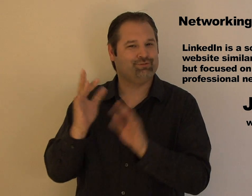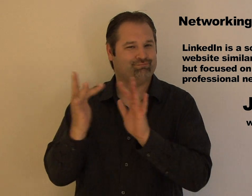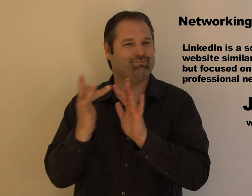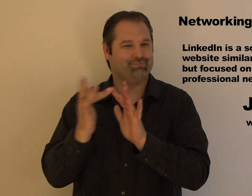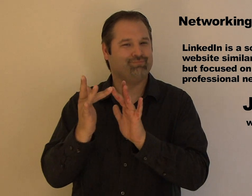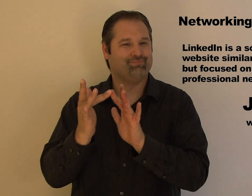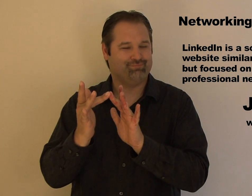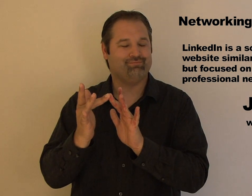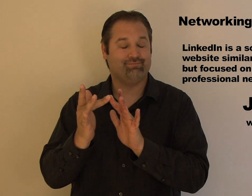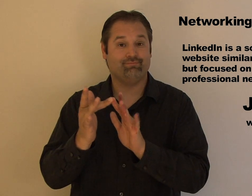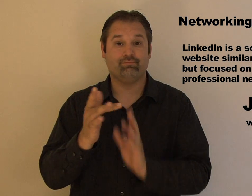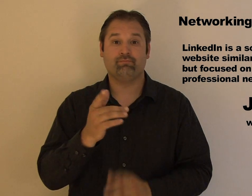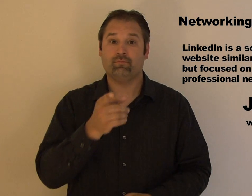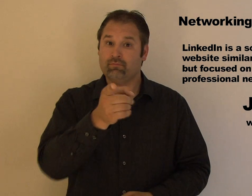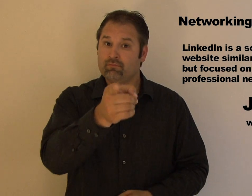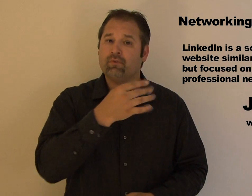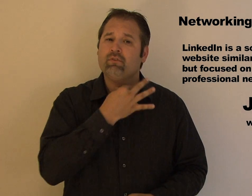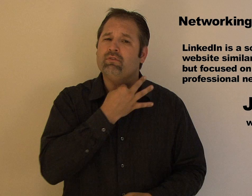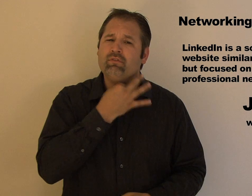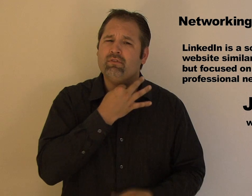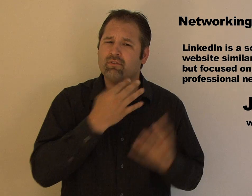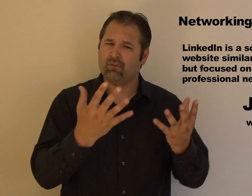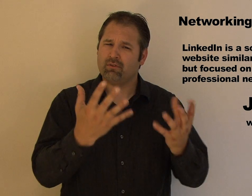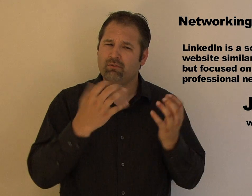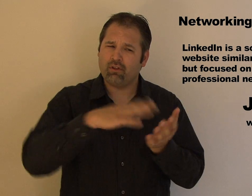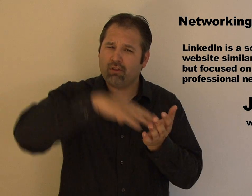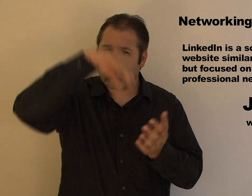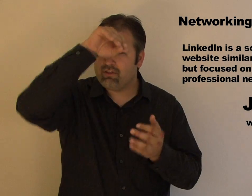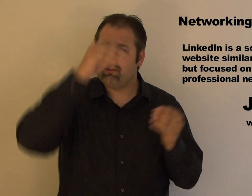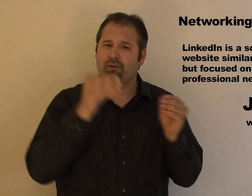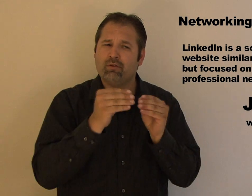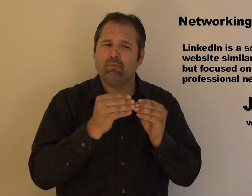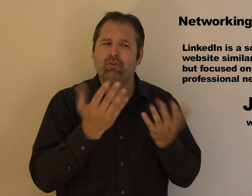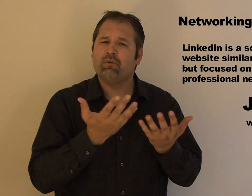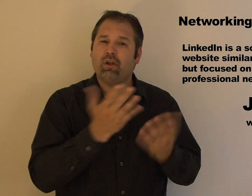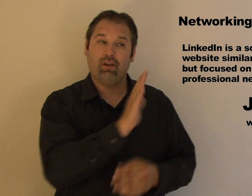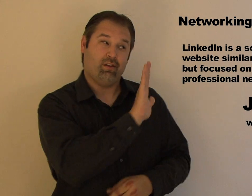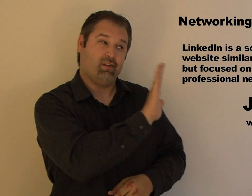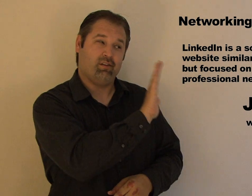If you'd like to learn more about LinkedIn, join by going to